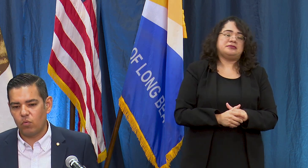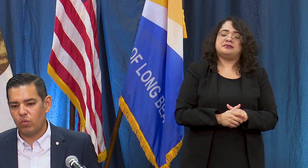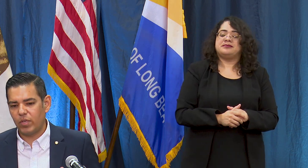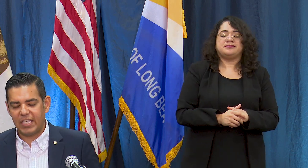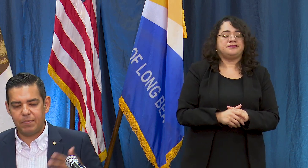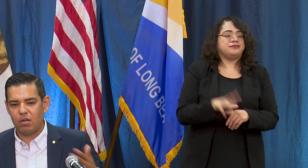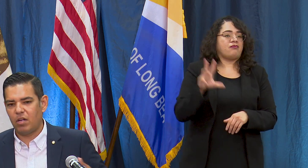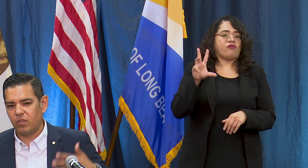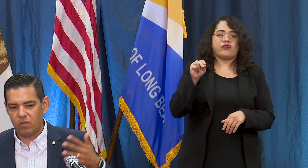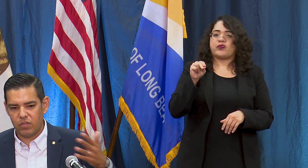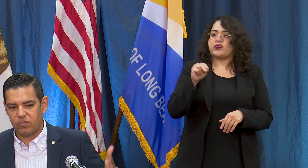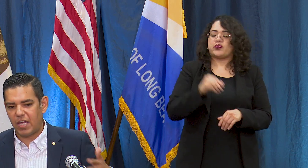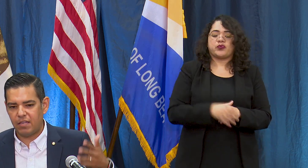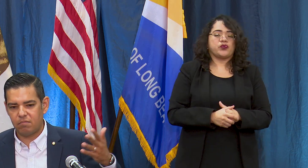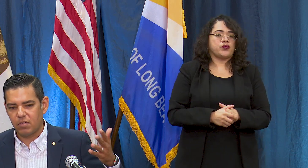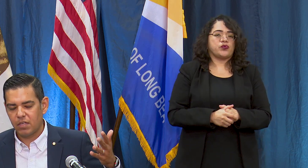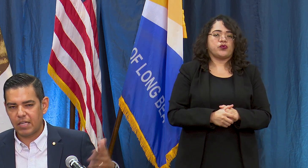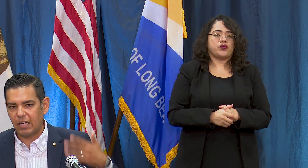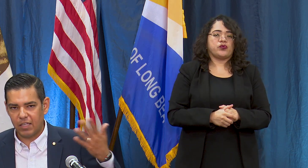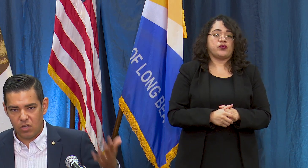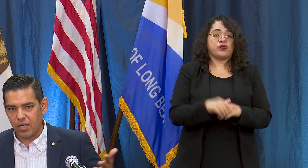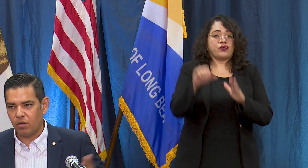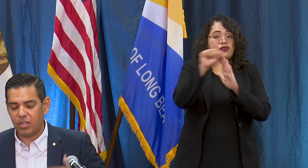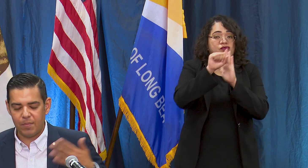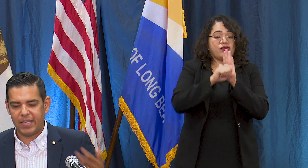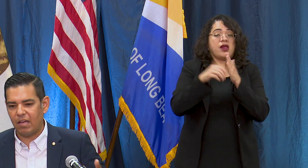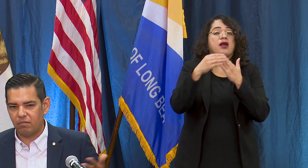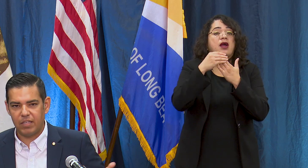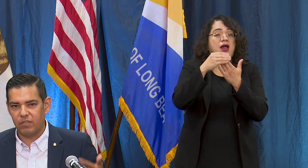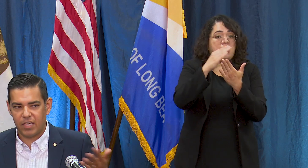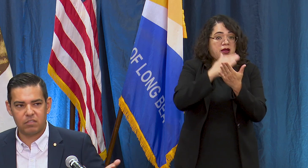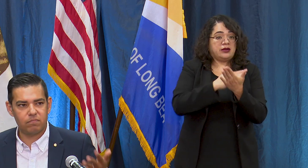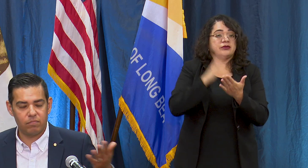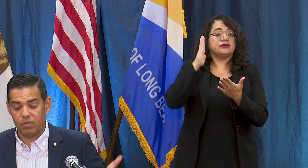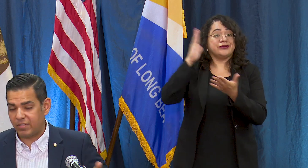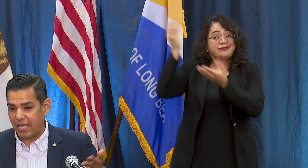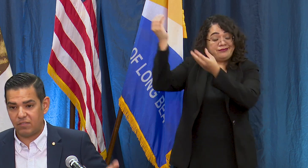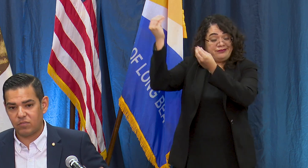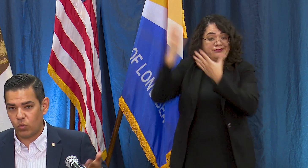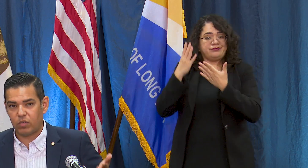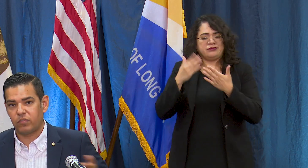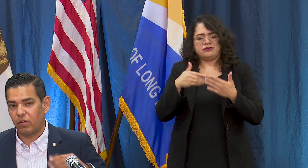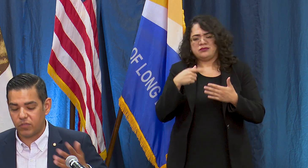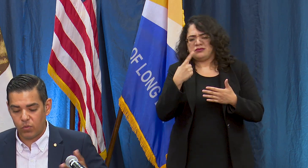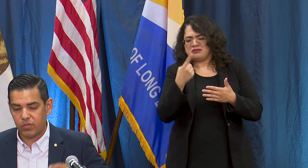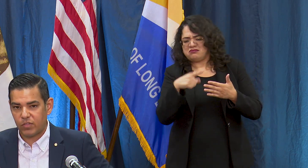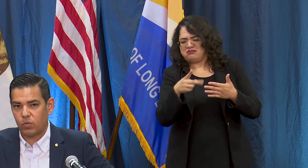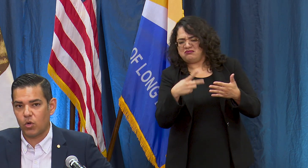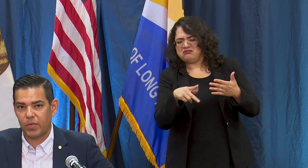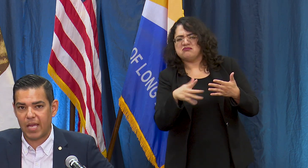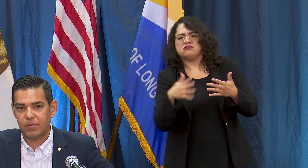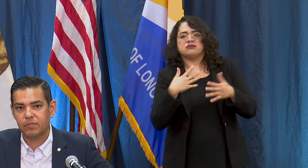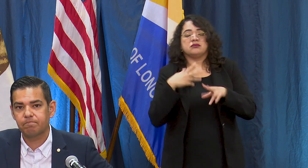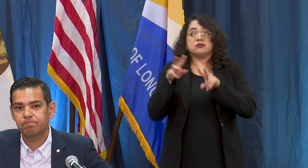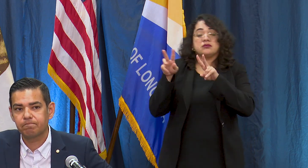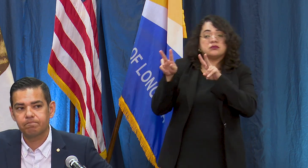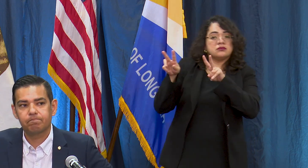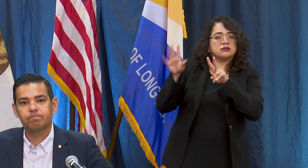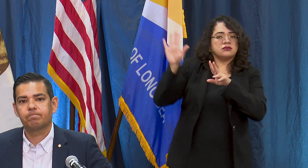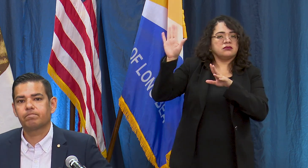this we keep hearing the state guidelines on it are coming out in the next days, week or so. So that's what we're hoping